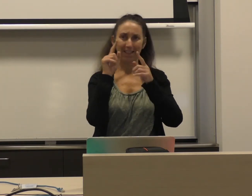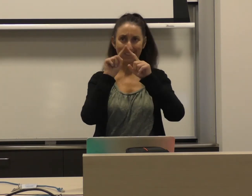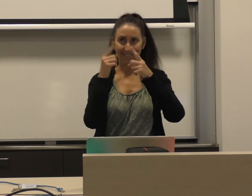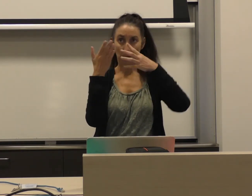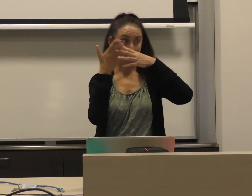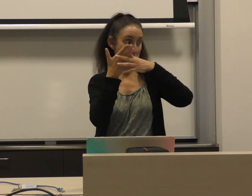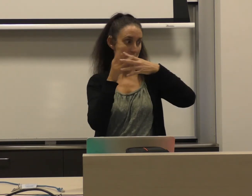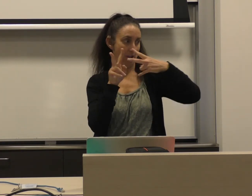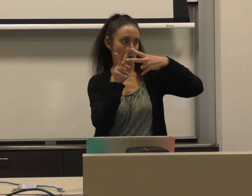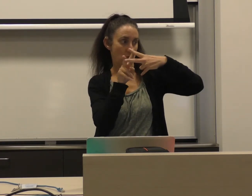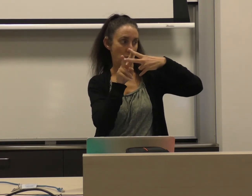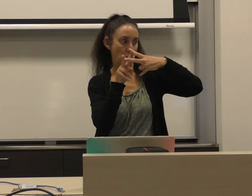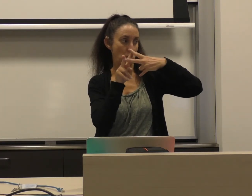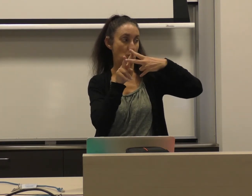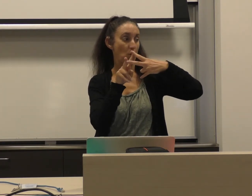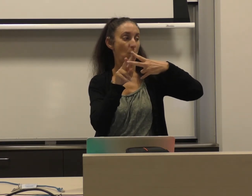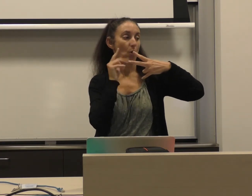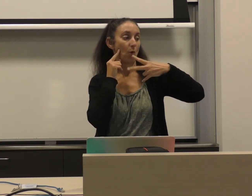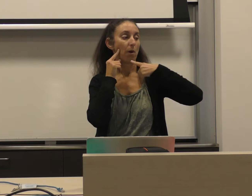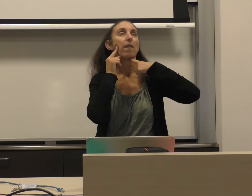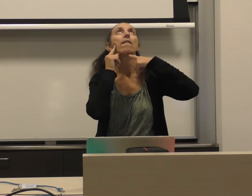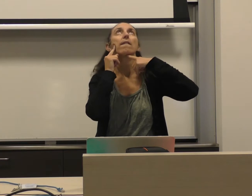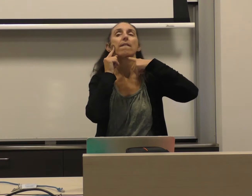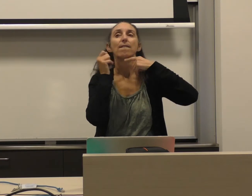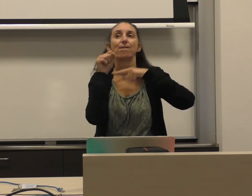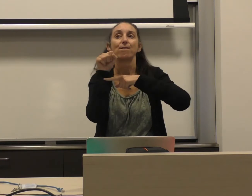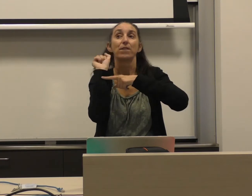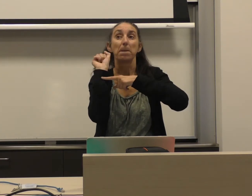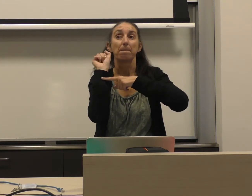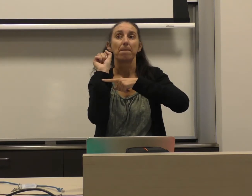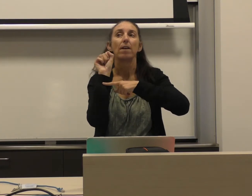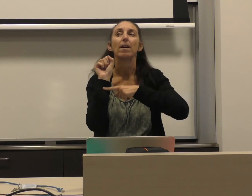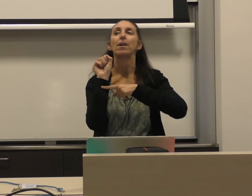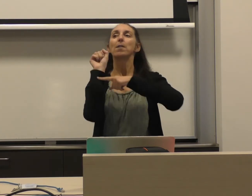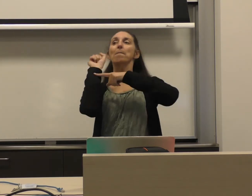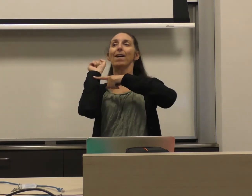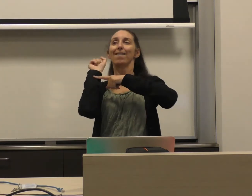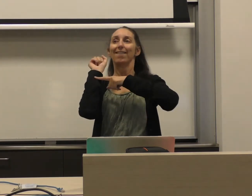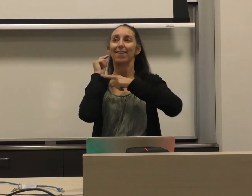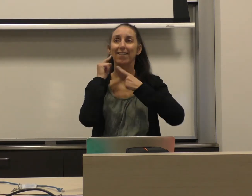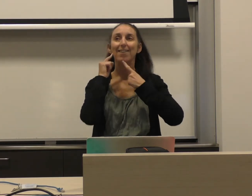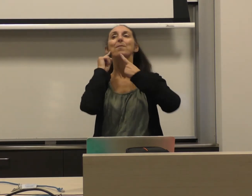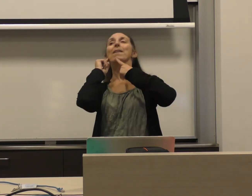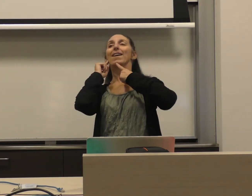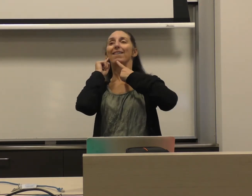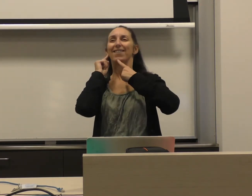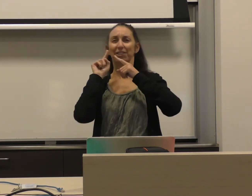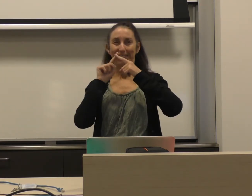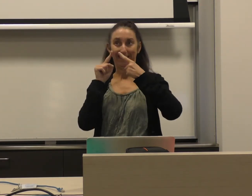Oh, okay, alright, so just as an interjection, you can use your head to move backwards, but also your whole body can